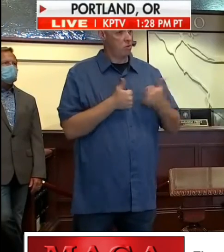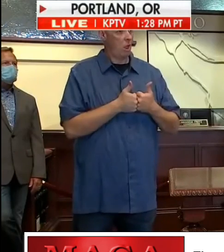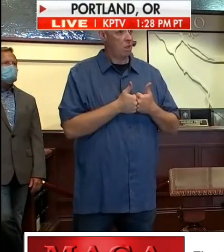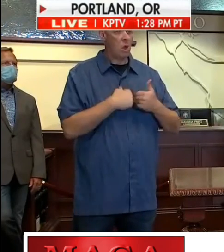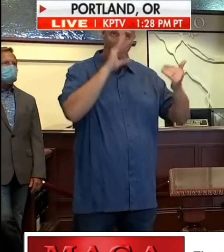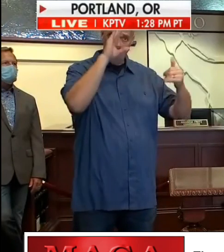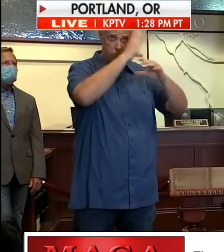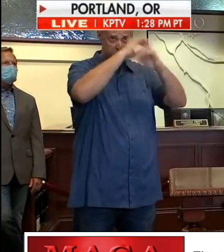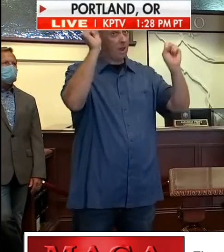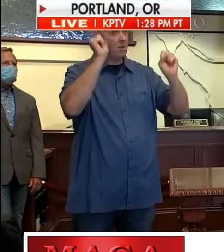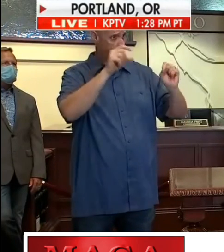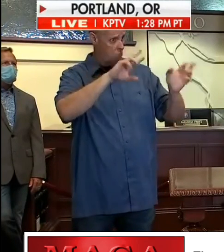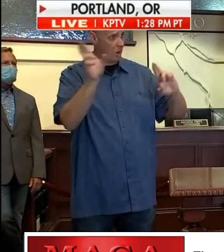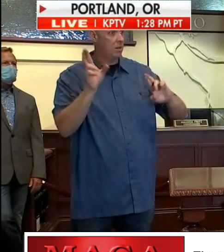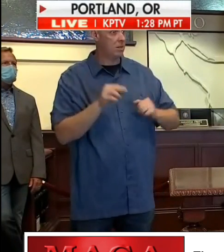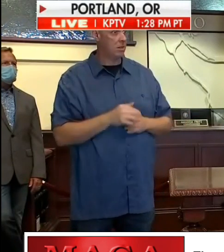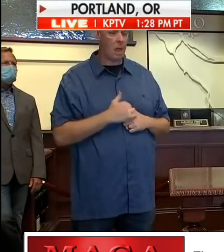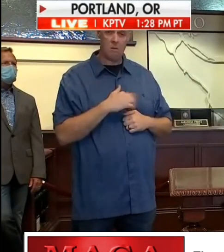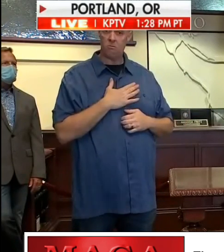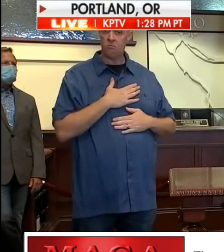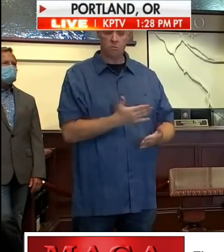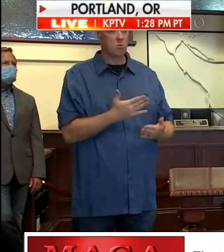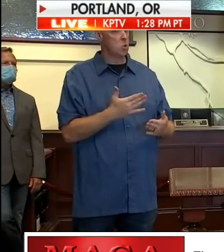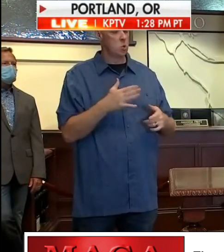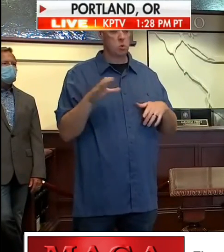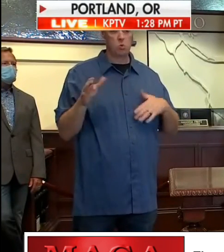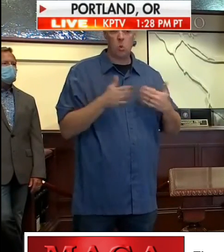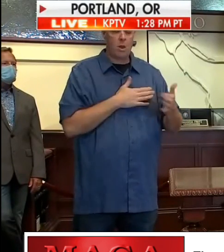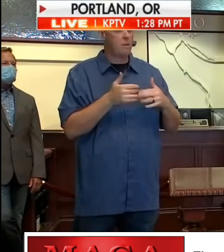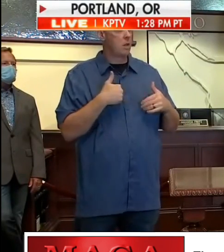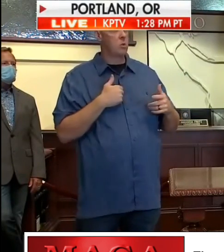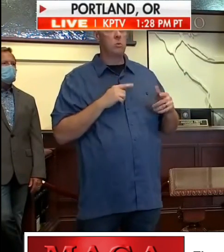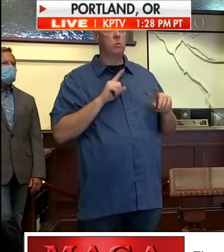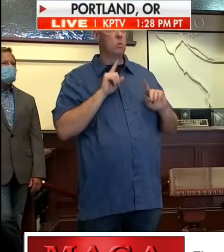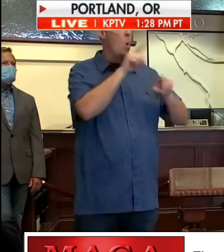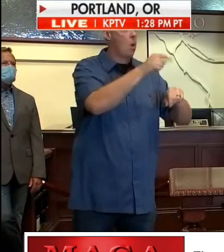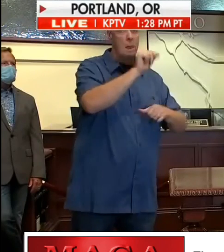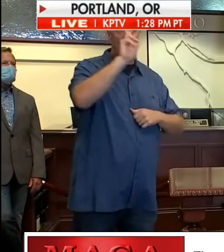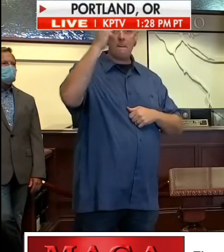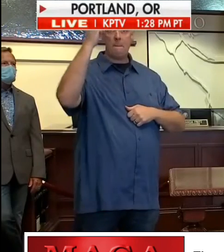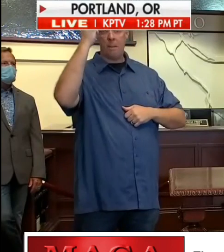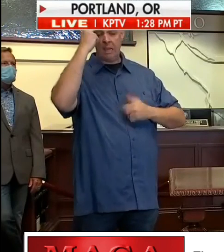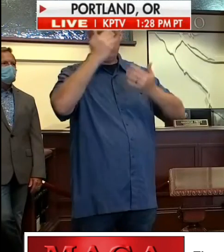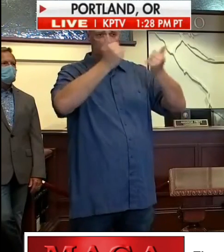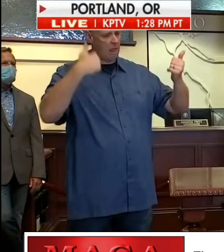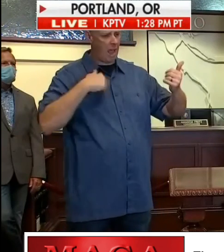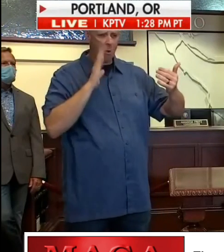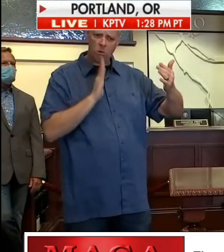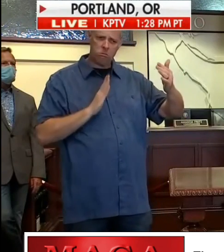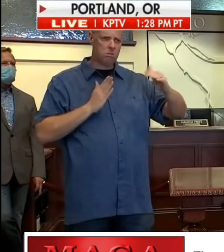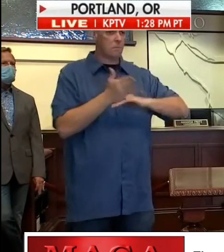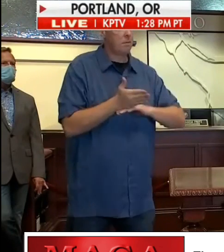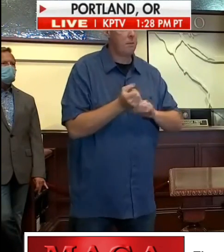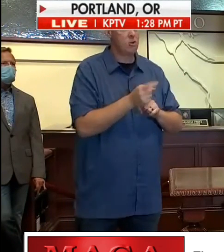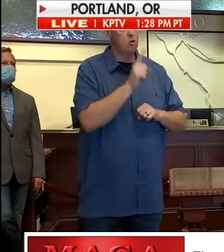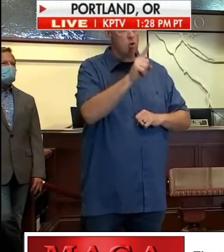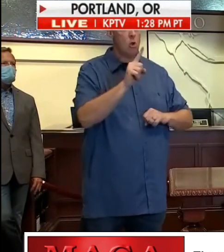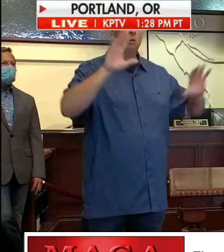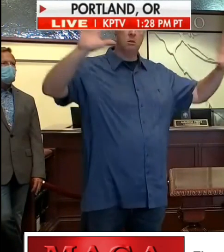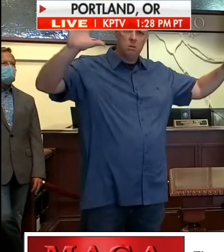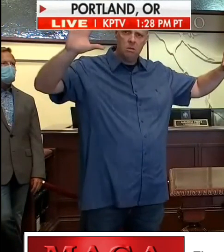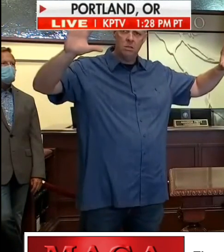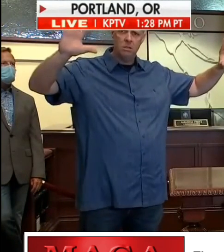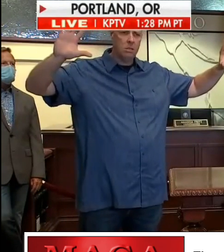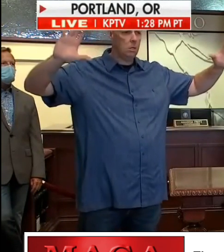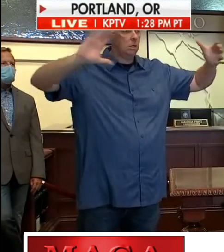too. And I'm ready to reach across any aisles I need to reach across, any political divides that I need to cross in order to bring us back